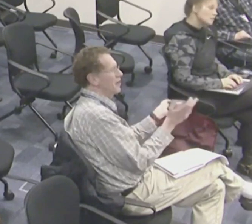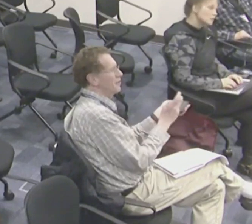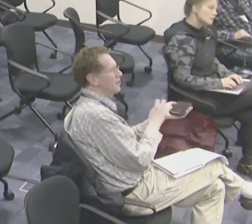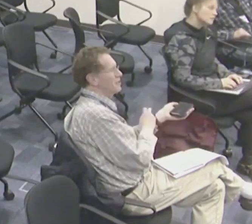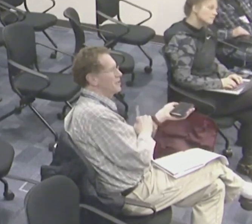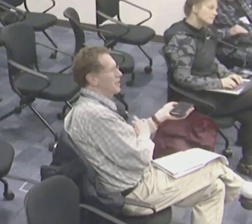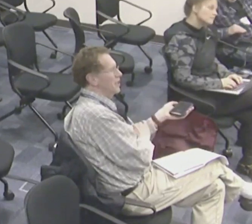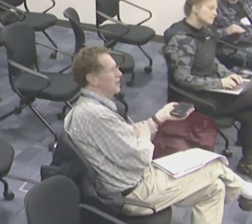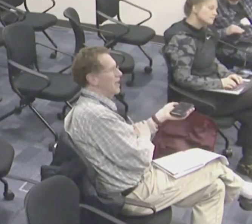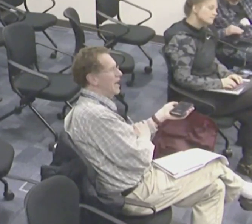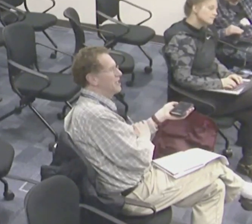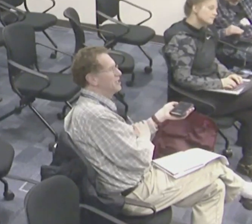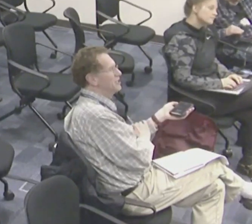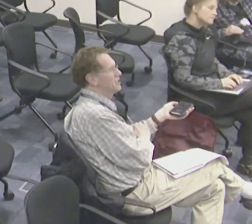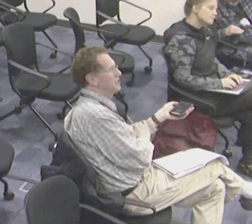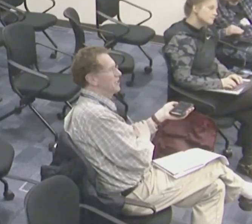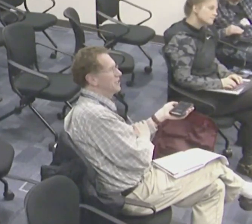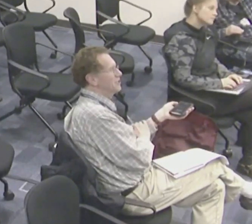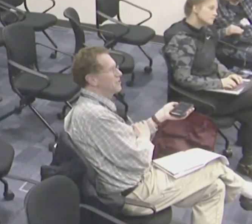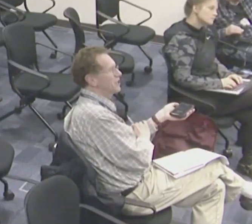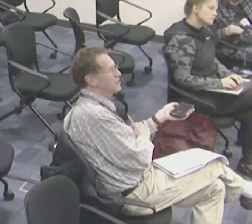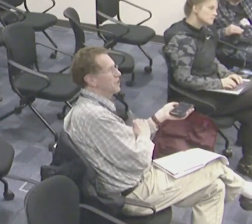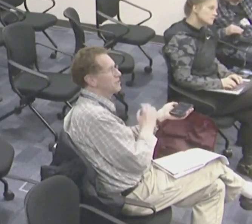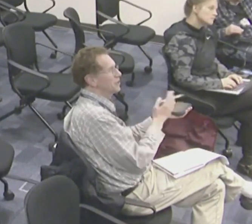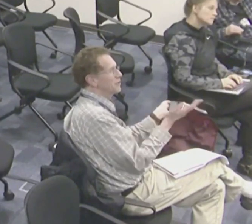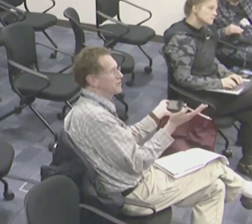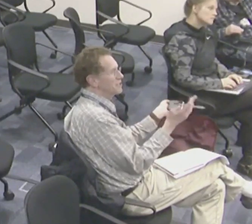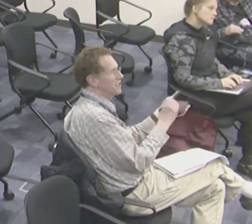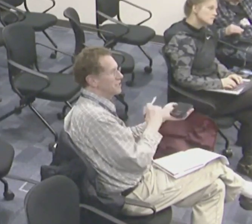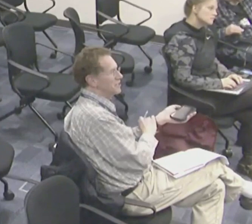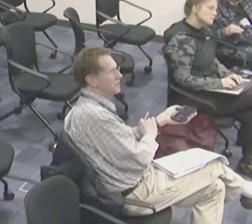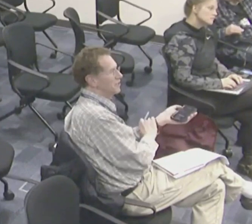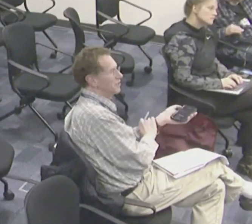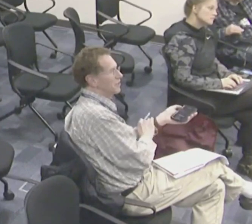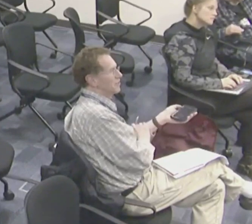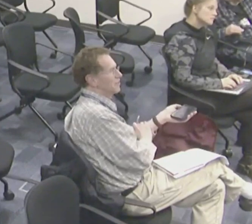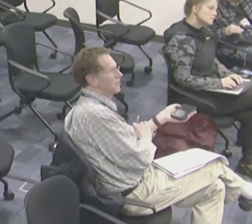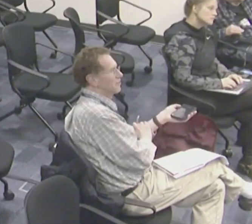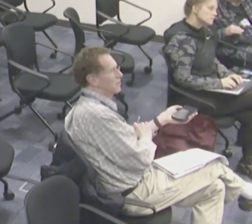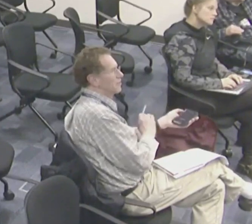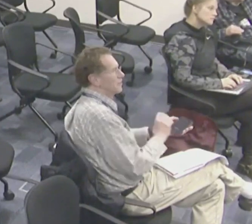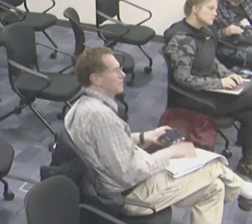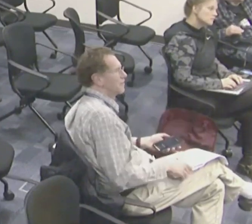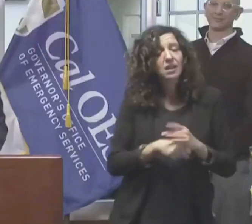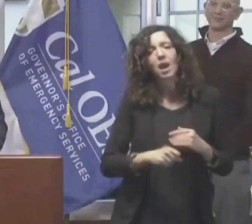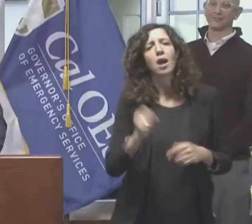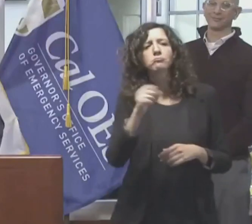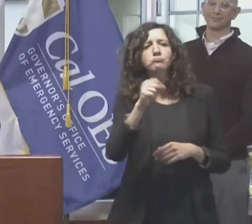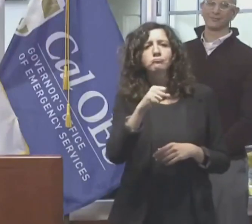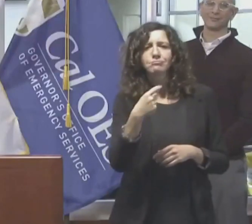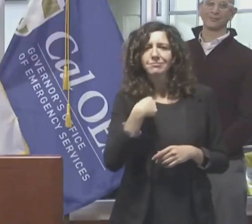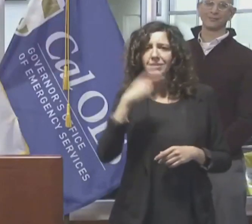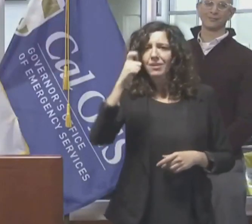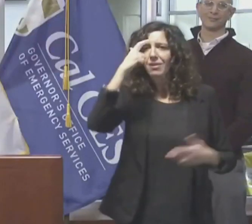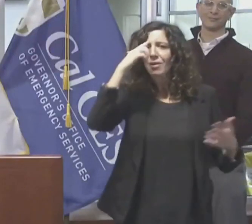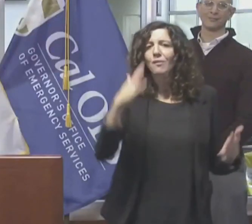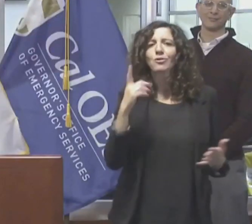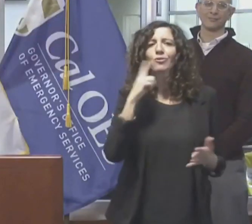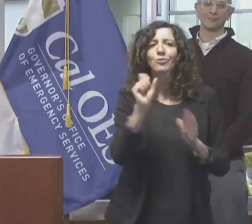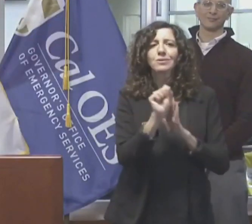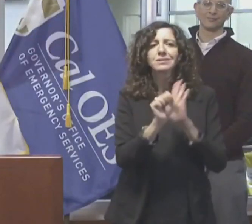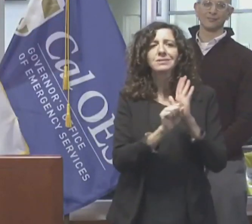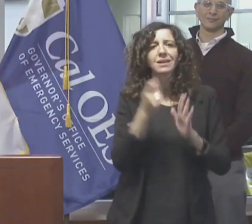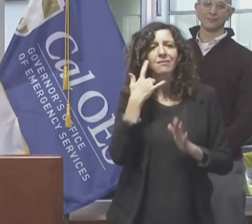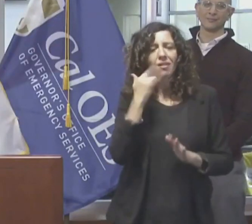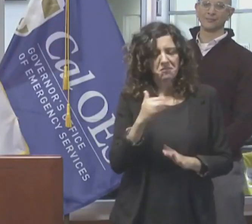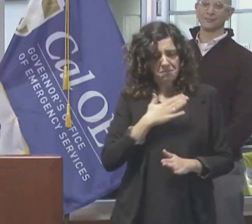the federal government's do you take responsibility for the states? Yeah, I'm the governor of the state of California. I take my